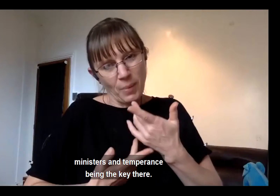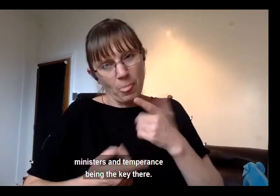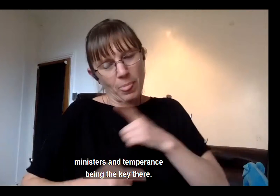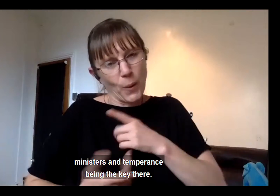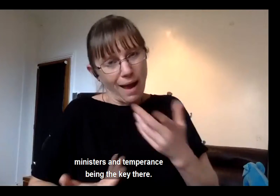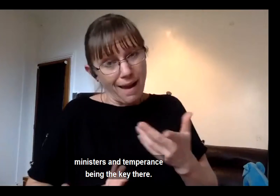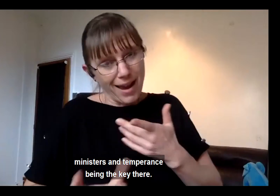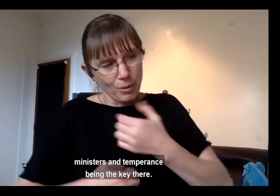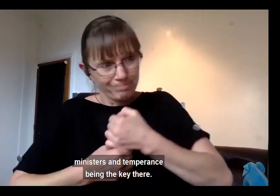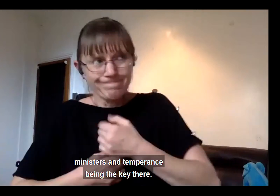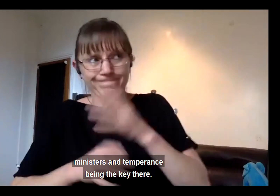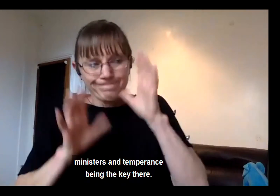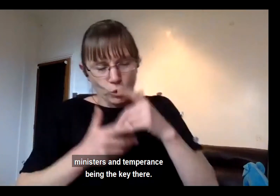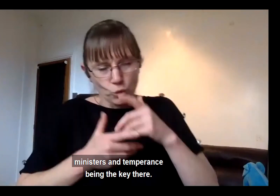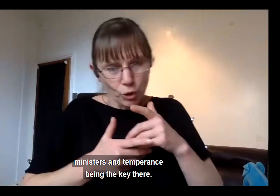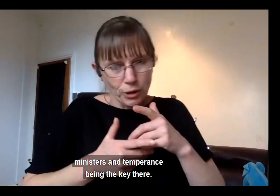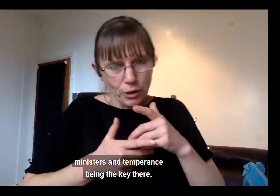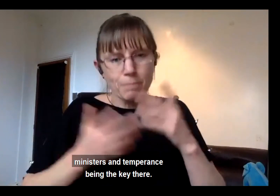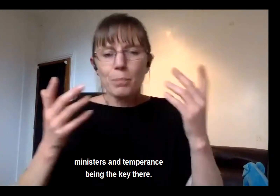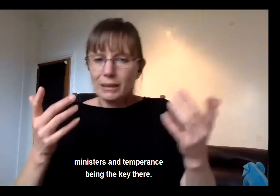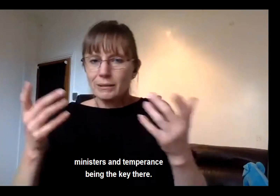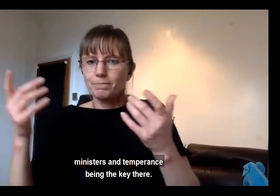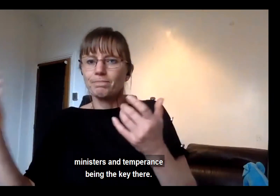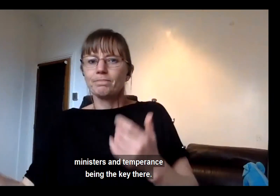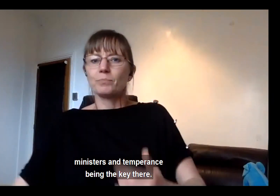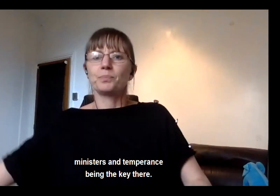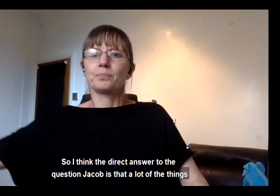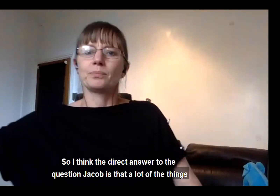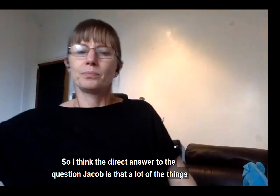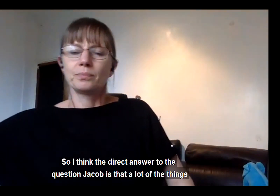there. So I think